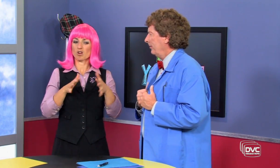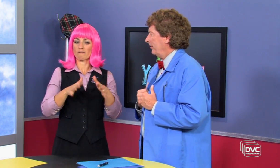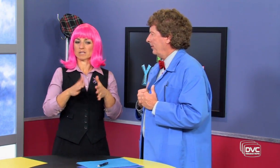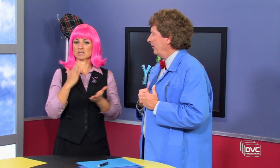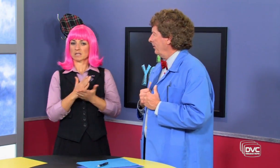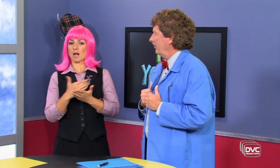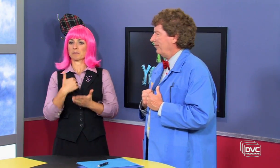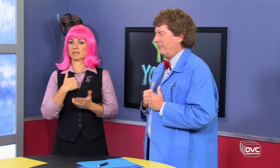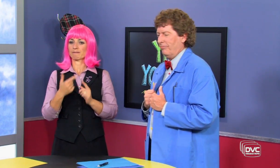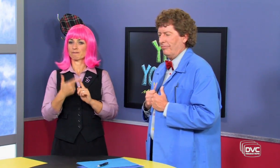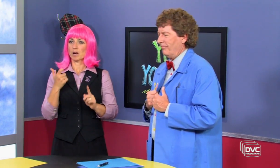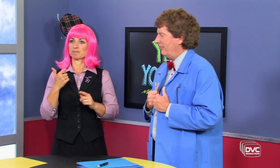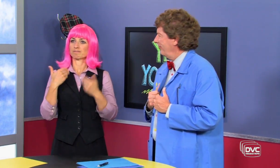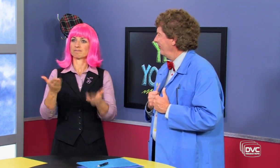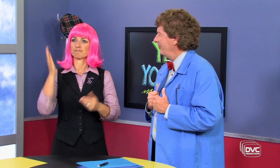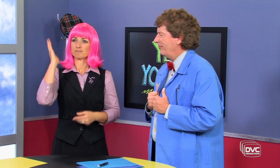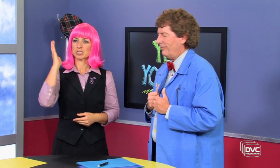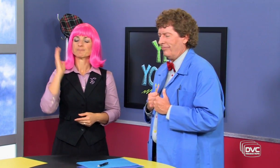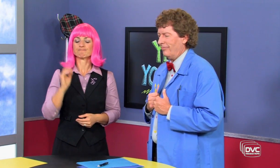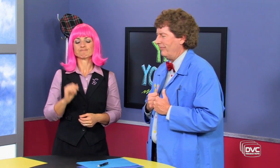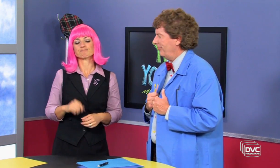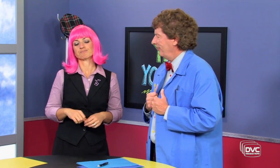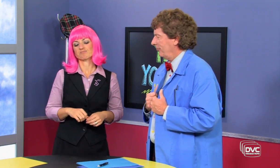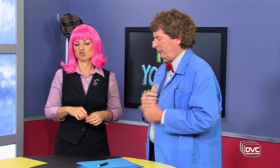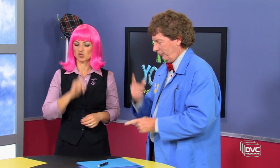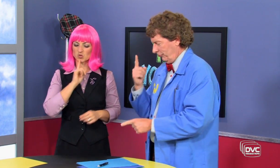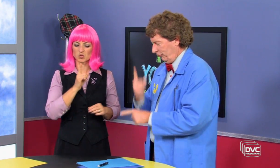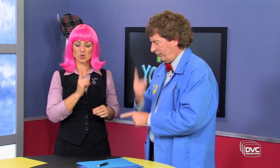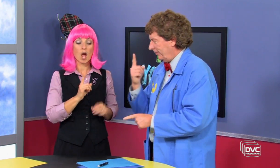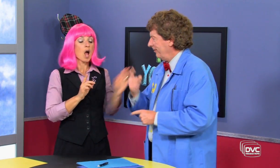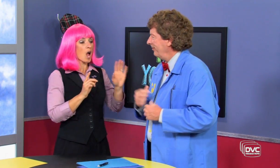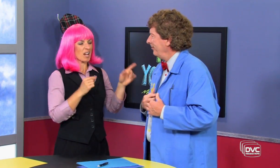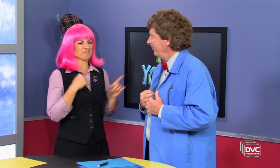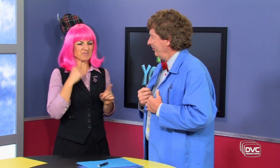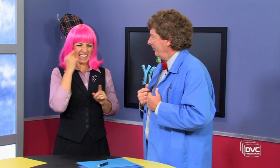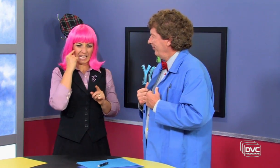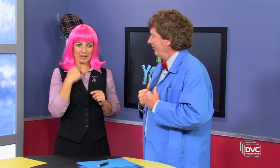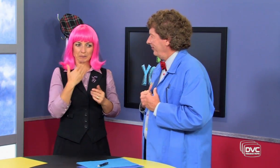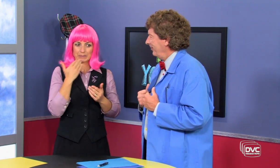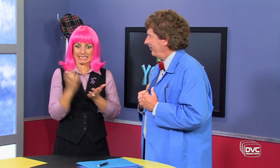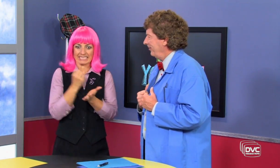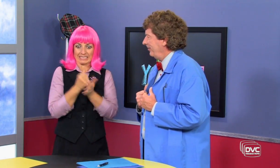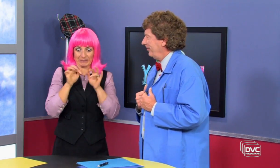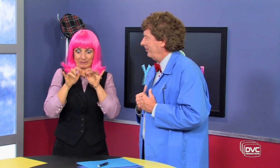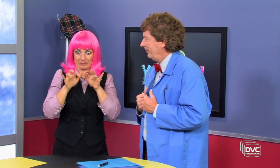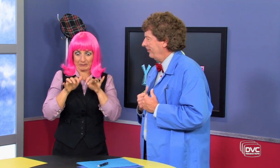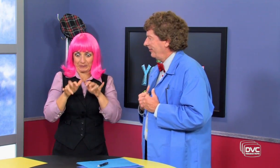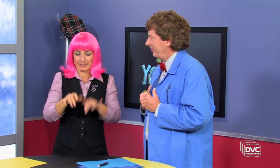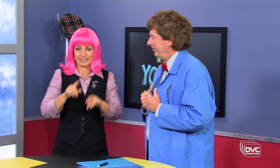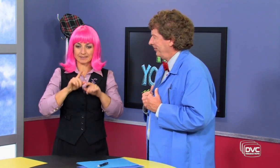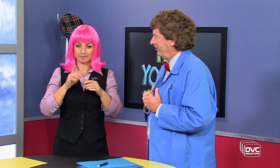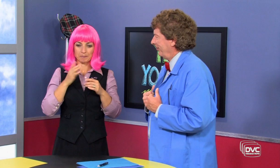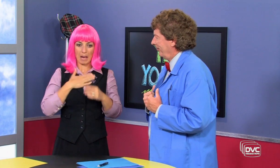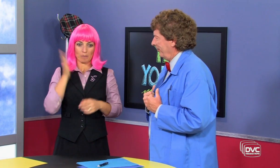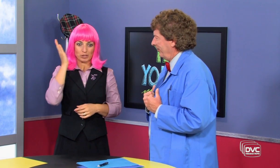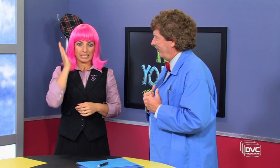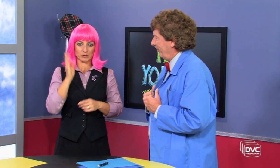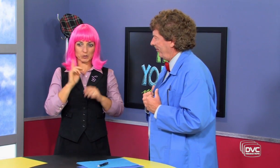I won't allow being nervous to stop me from presenting. That's right. I think I'd better go and start planning out my presentation and